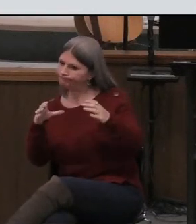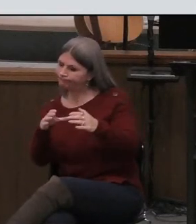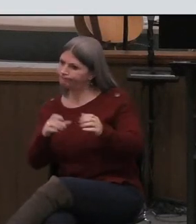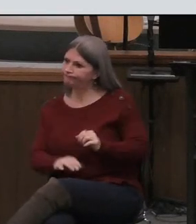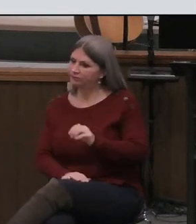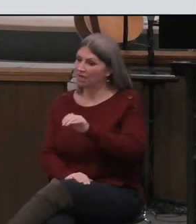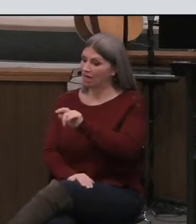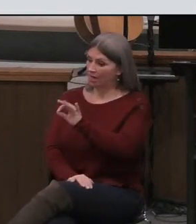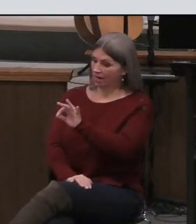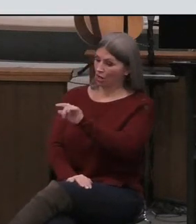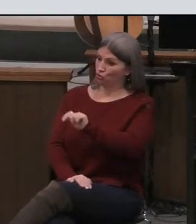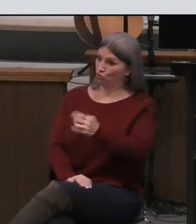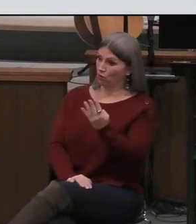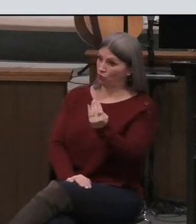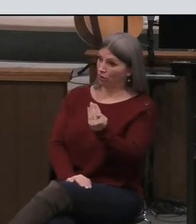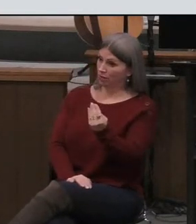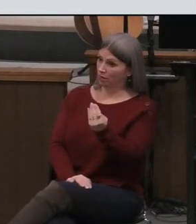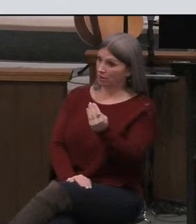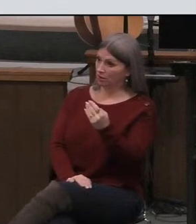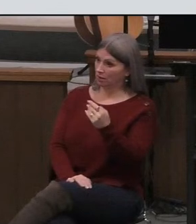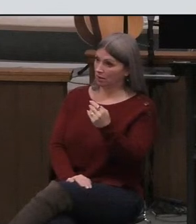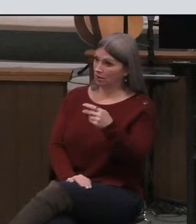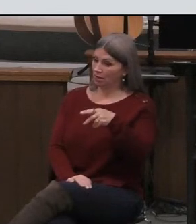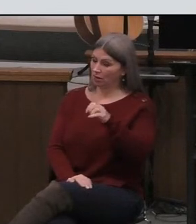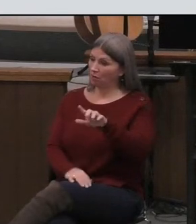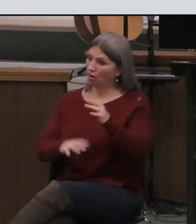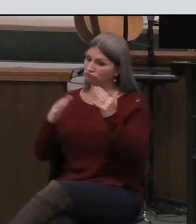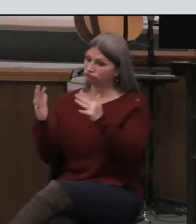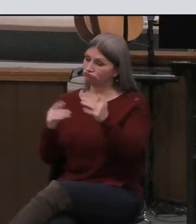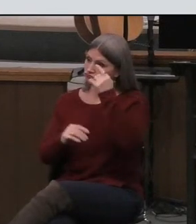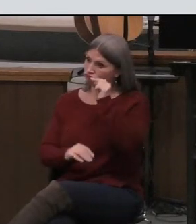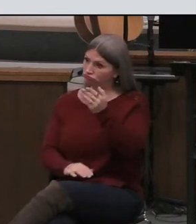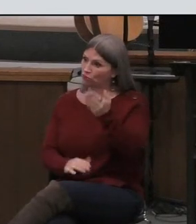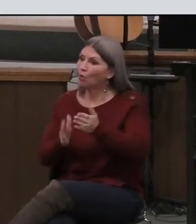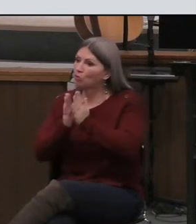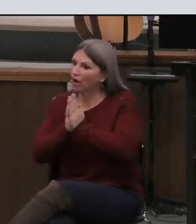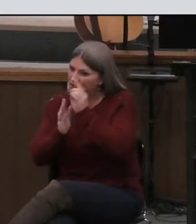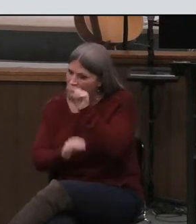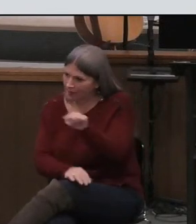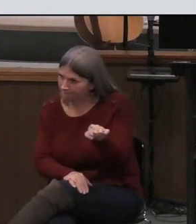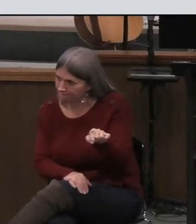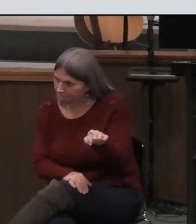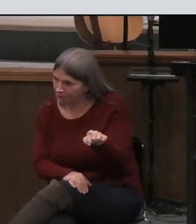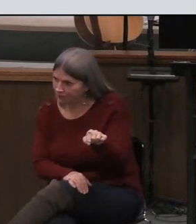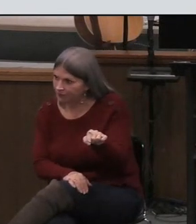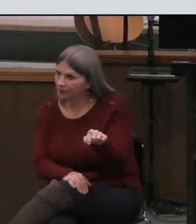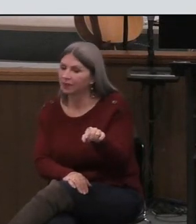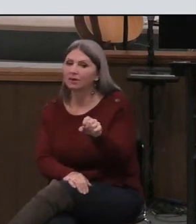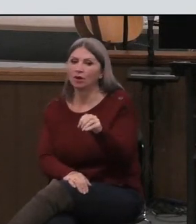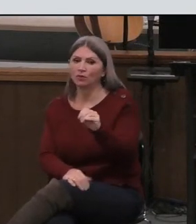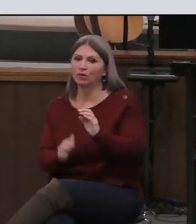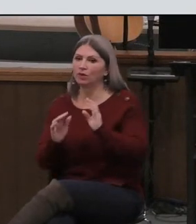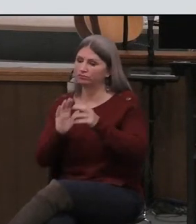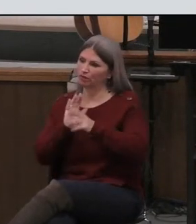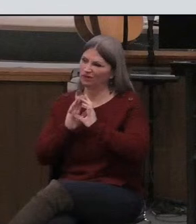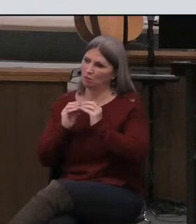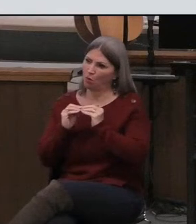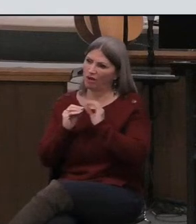9 through 14, Paul prays for the Colossians. And we'll look at a little part of that later